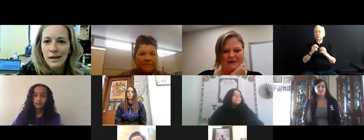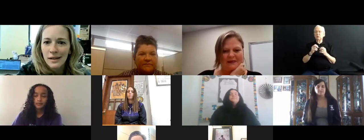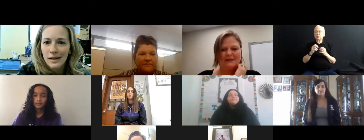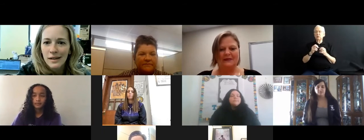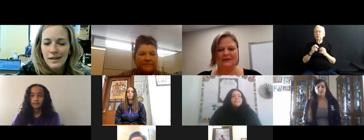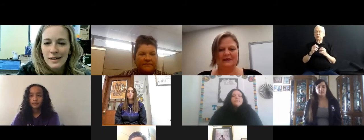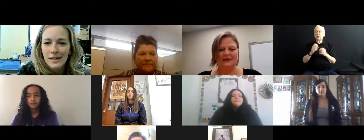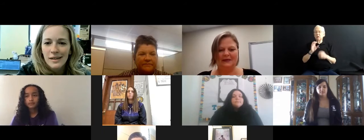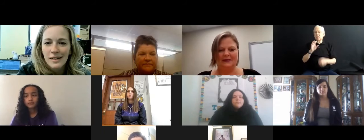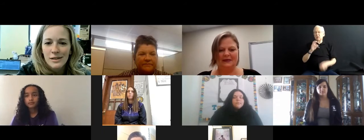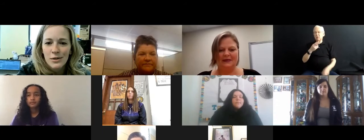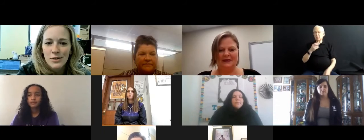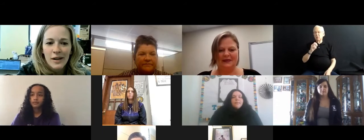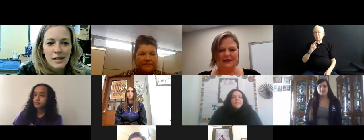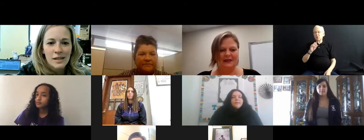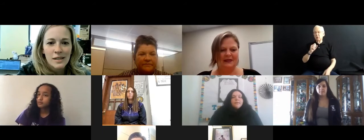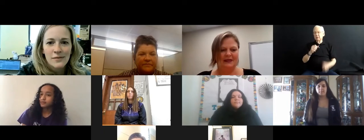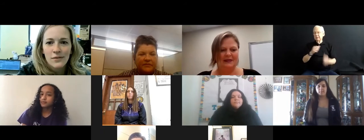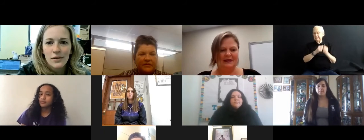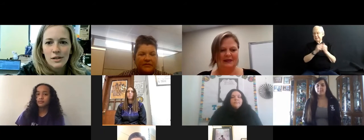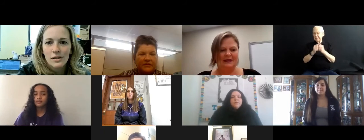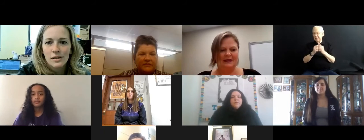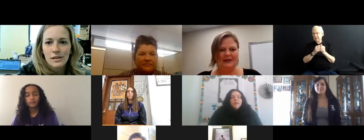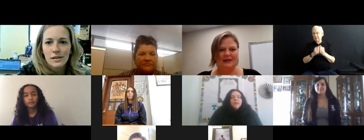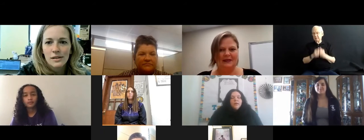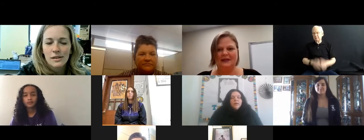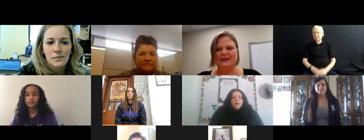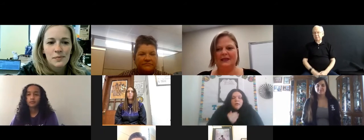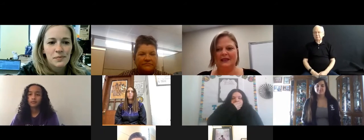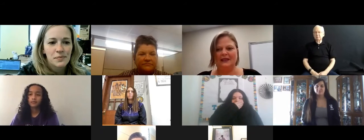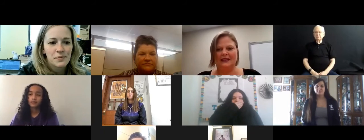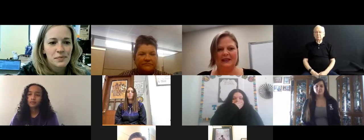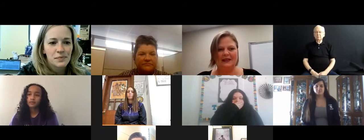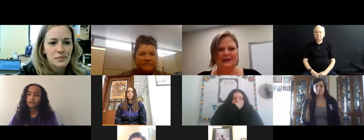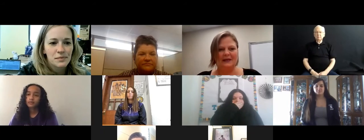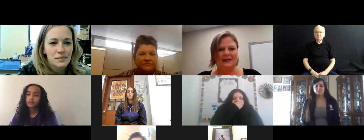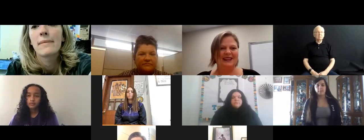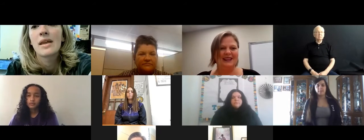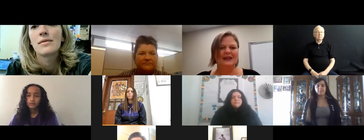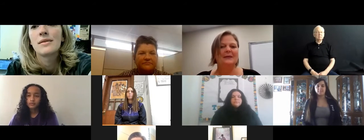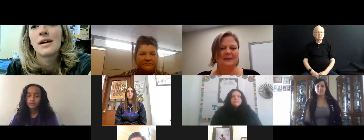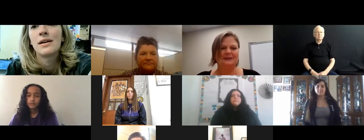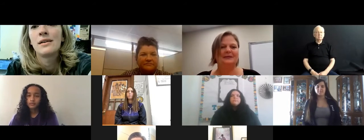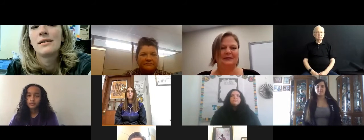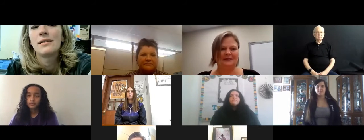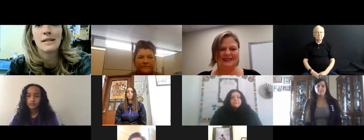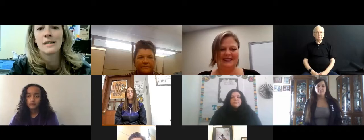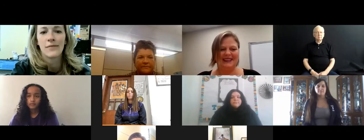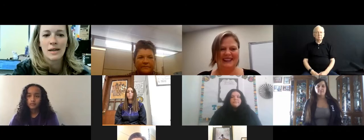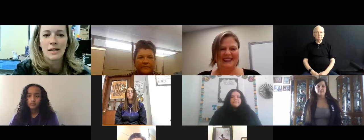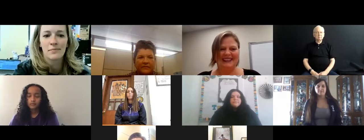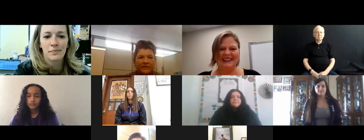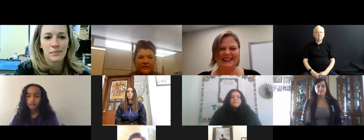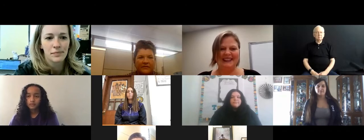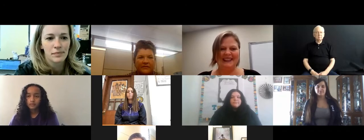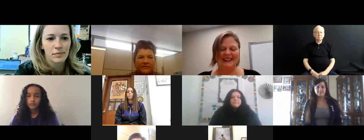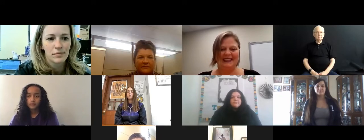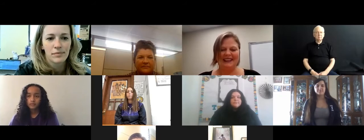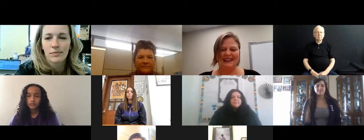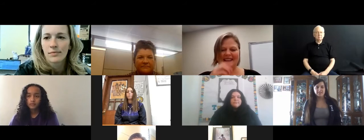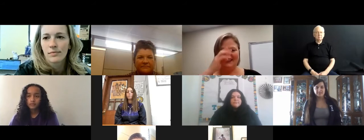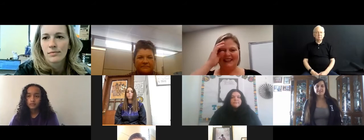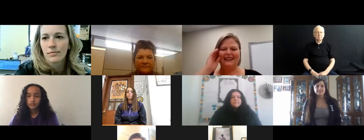All right. So Savannah's first. Is that good, please, Savannah?